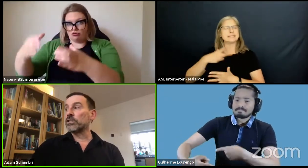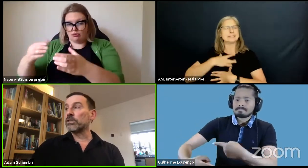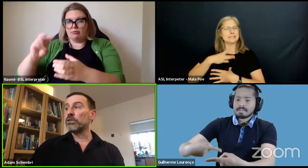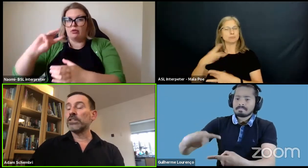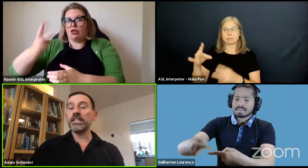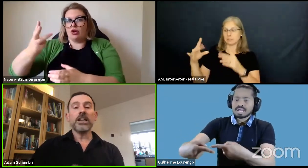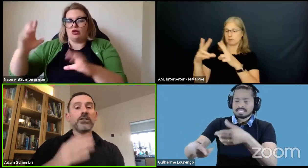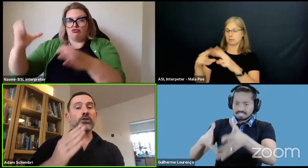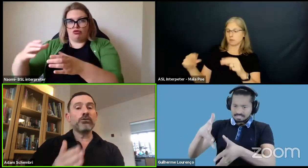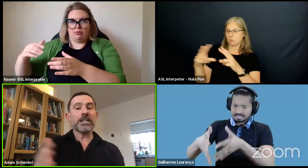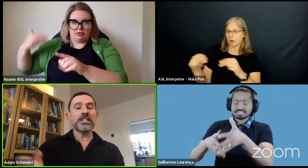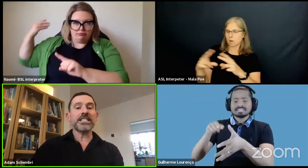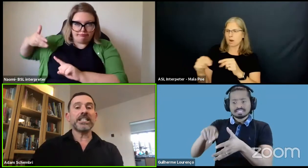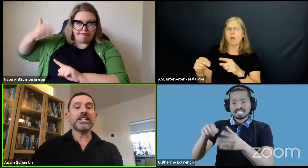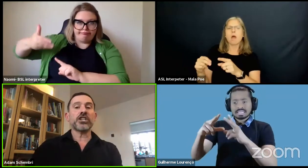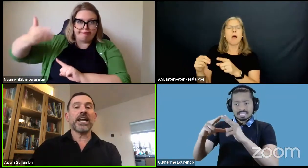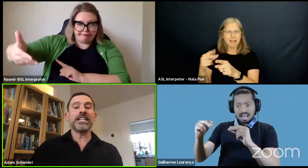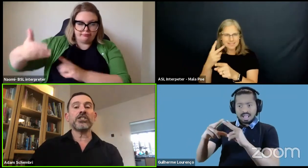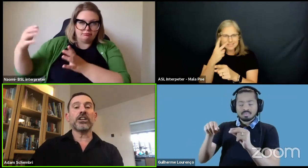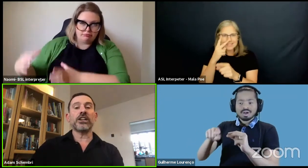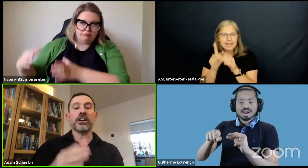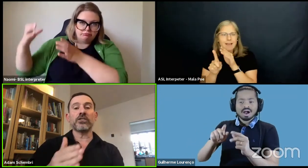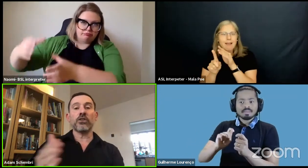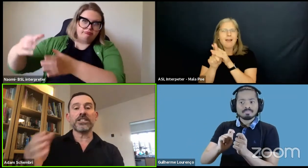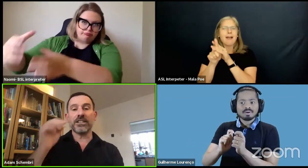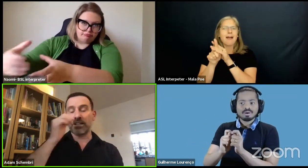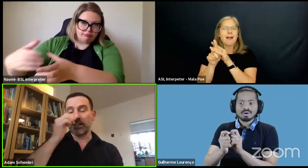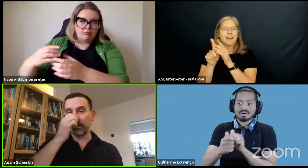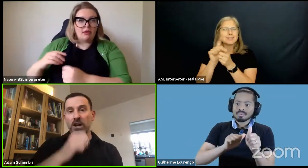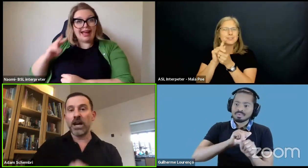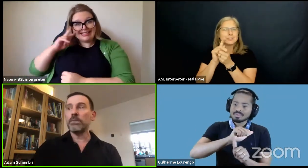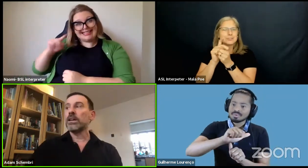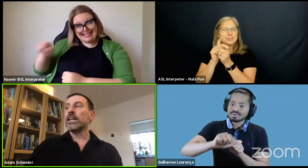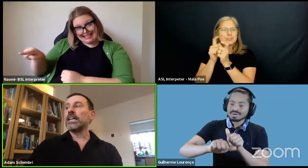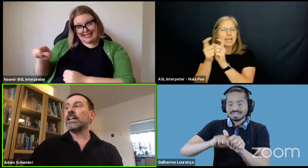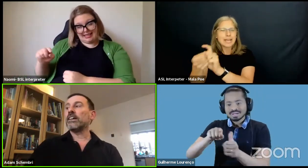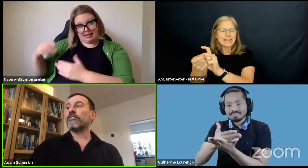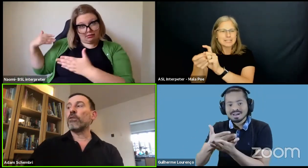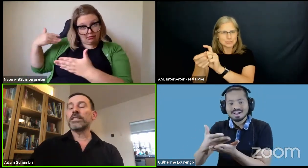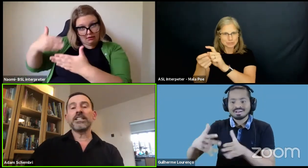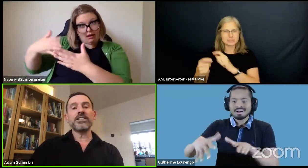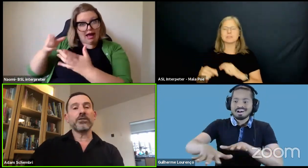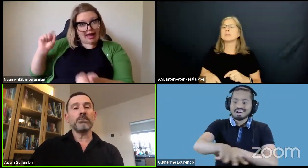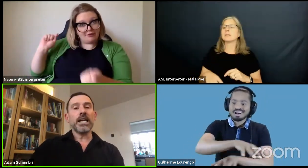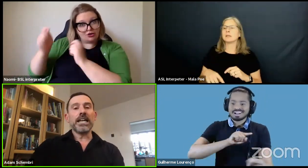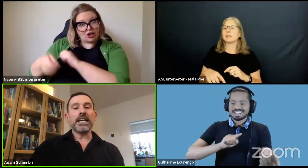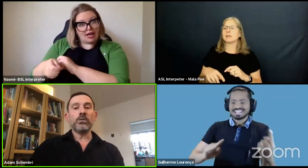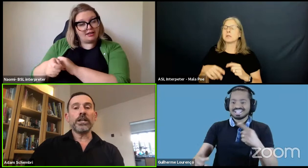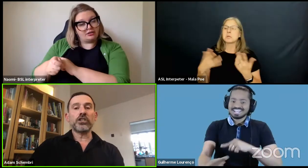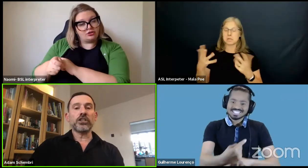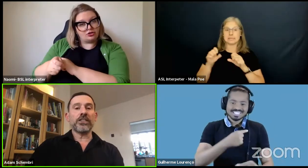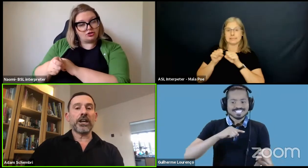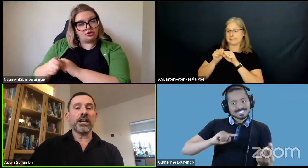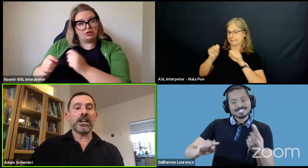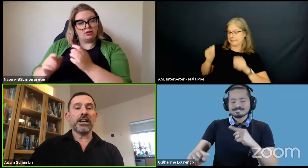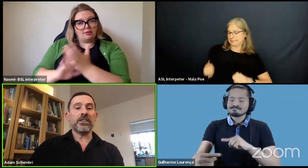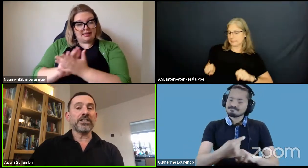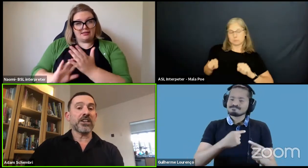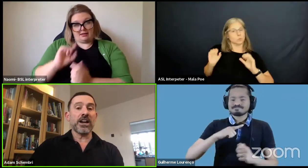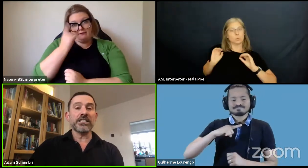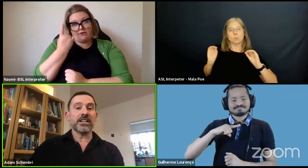Sign Language community. You gradually see a change across time from a system in which